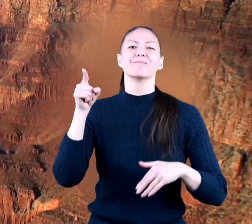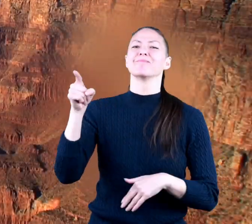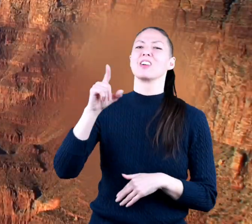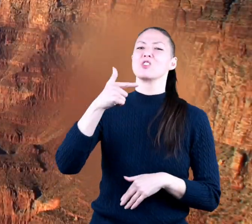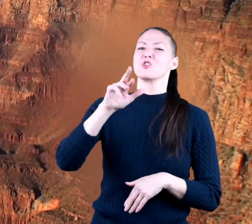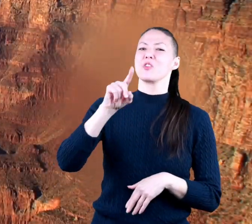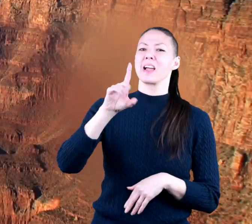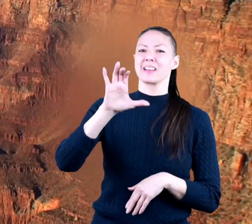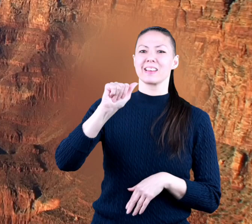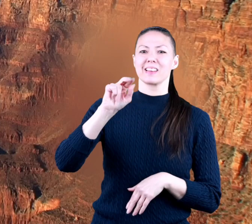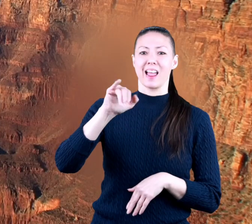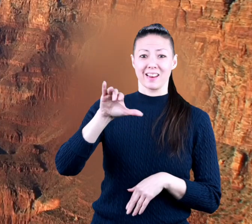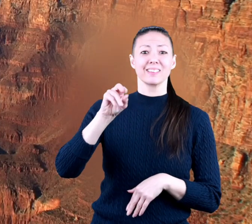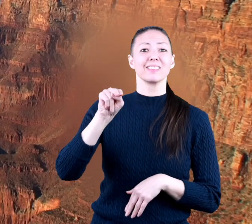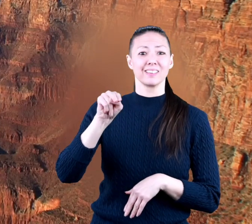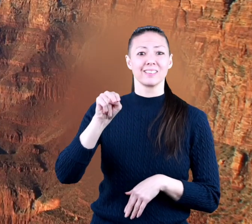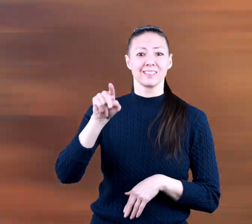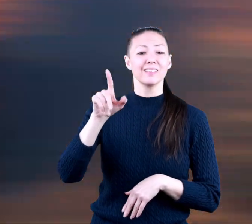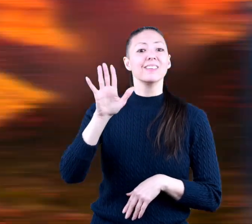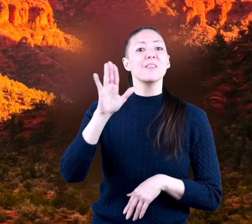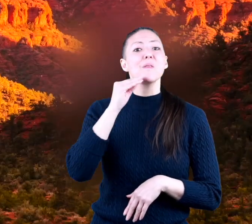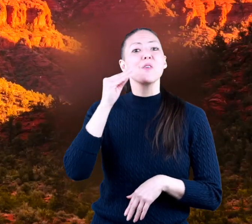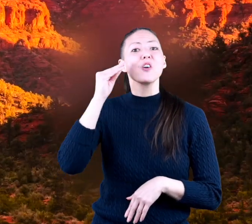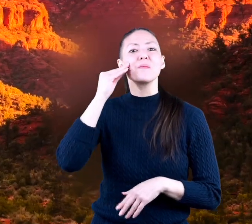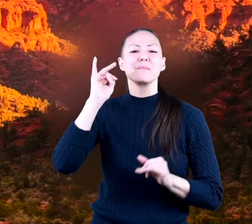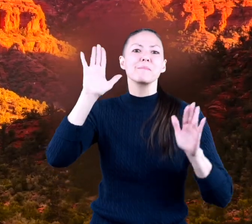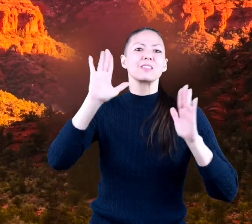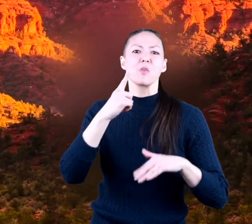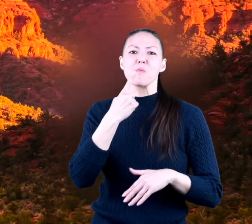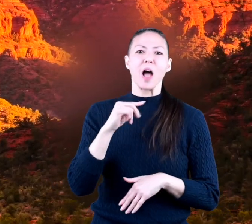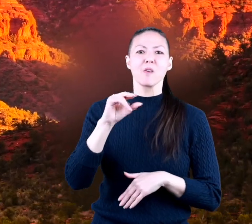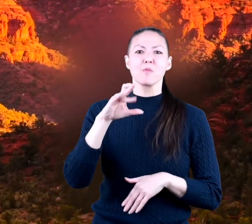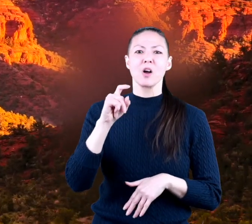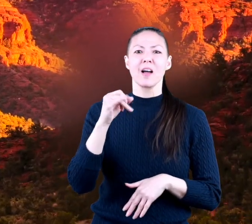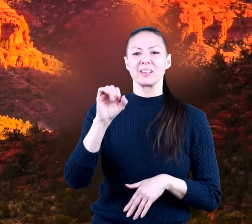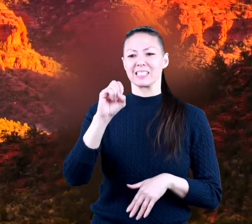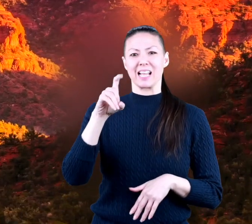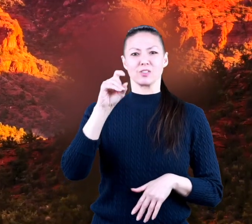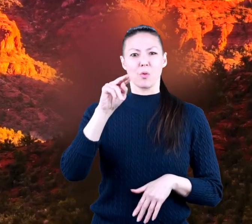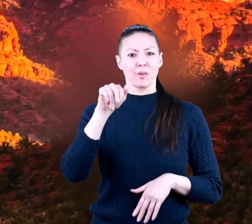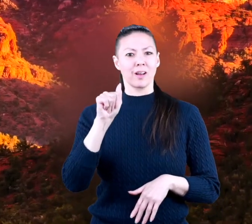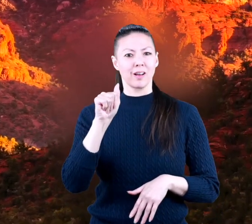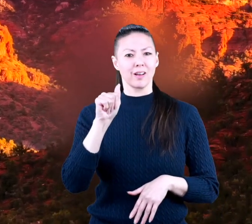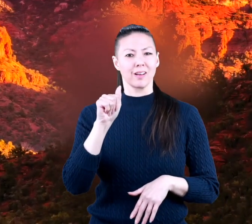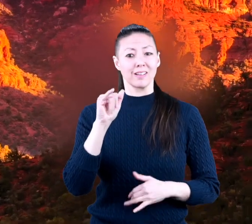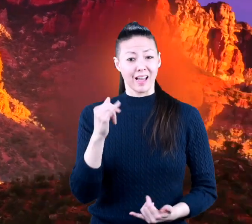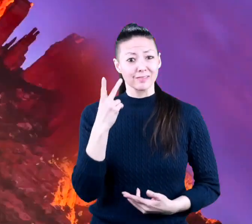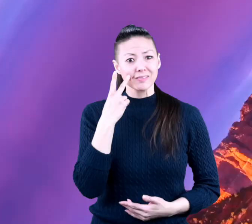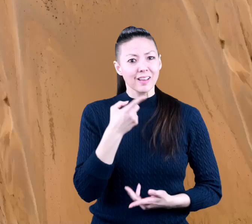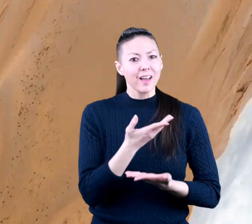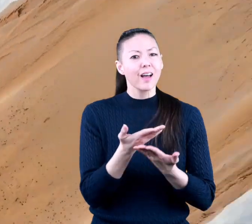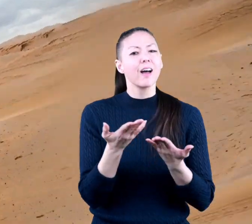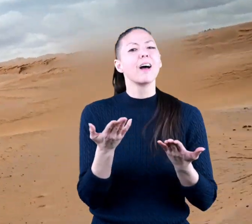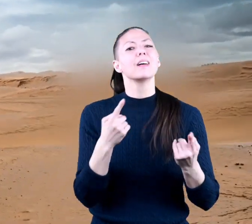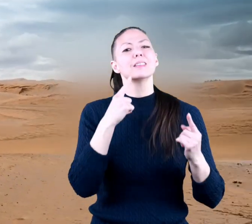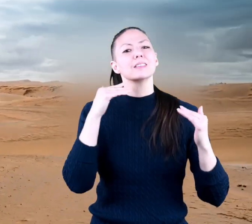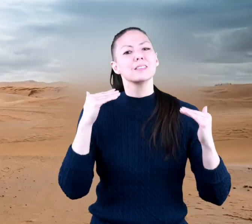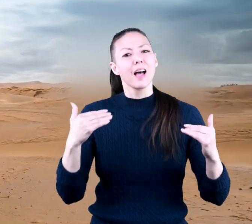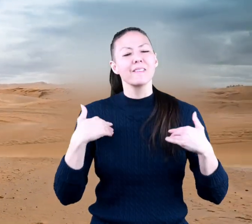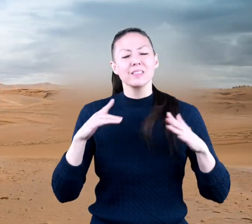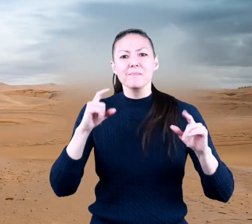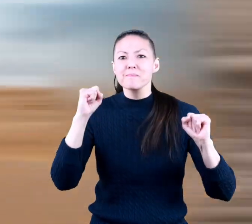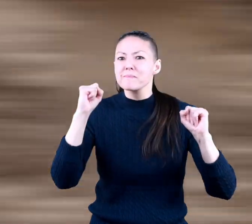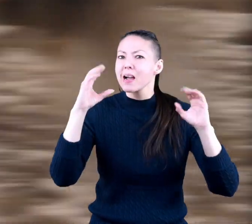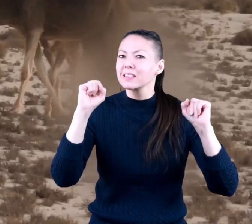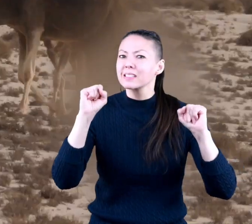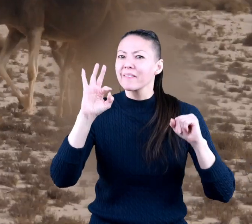is the spectacular Grand Canyon. It's also home to the amazing red rocks of Sedona. As you can see,